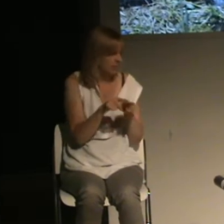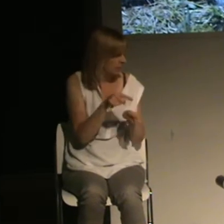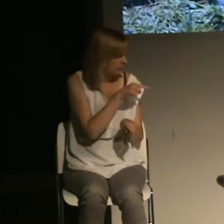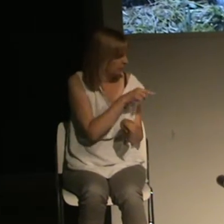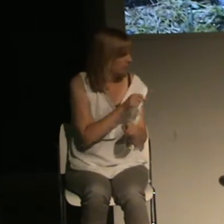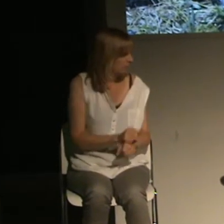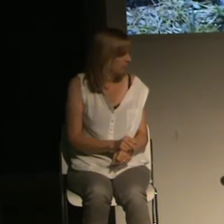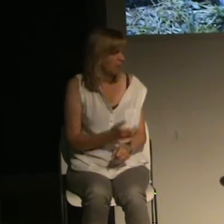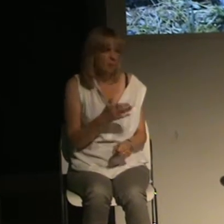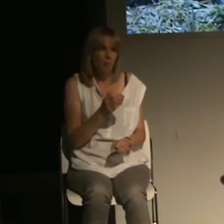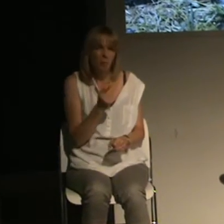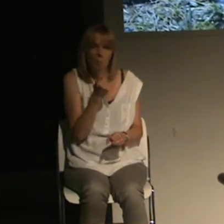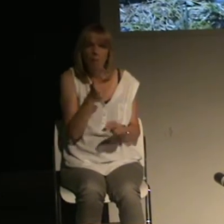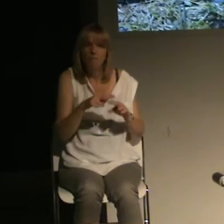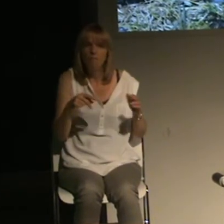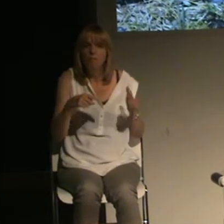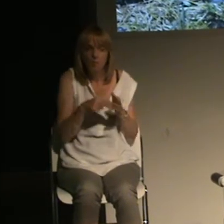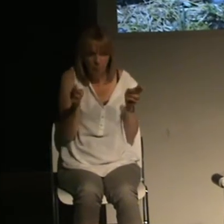foot long when they're born,